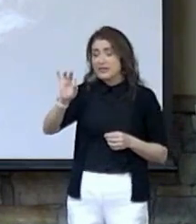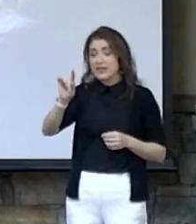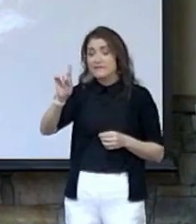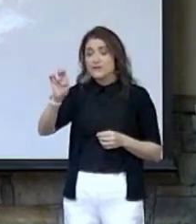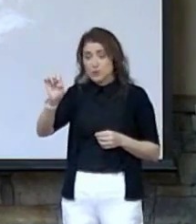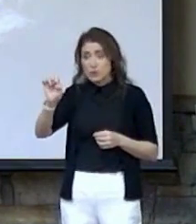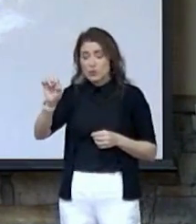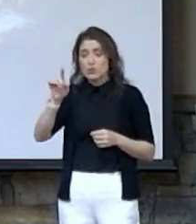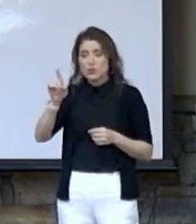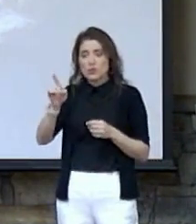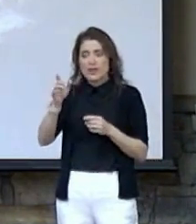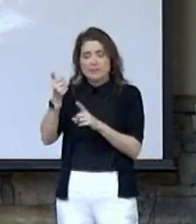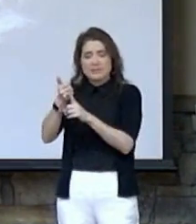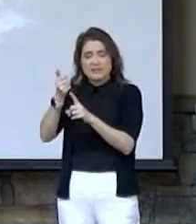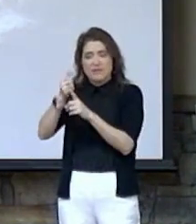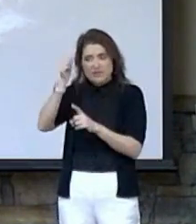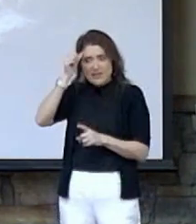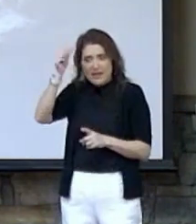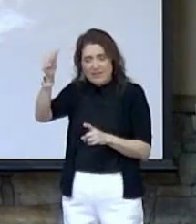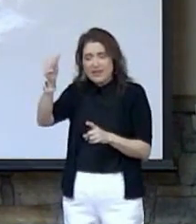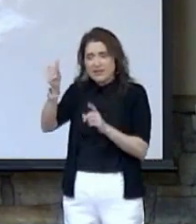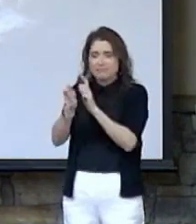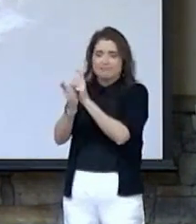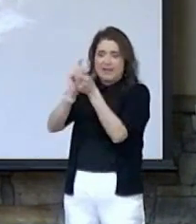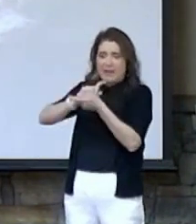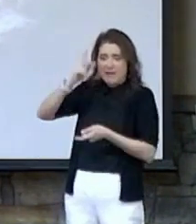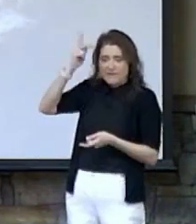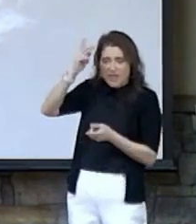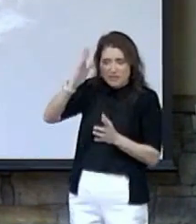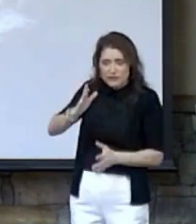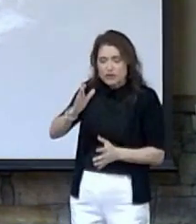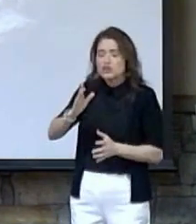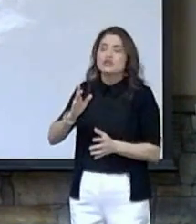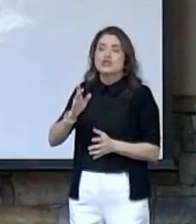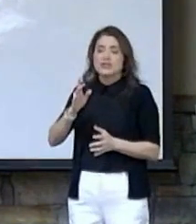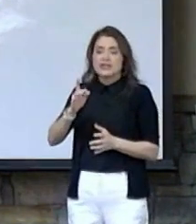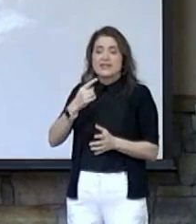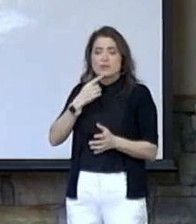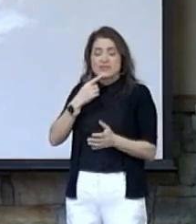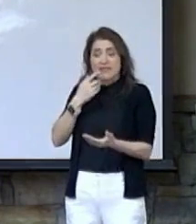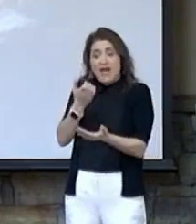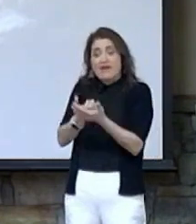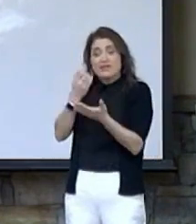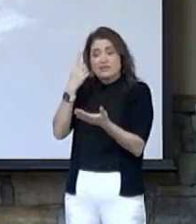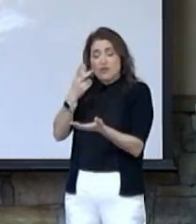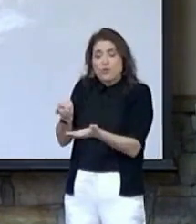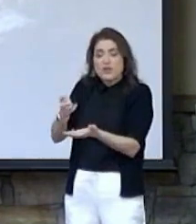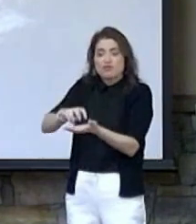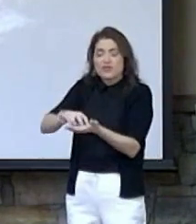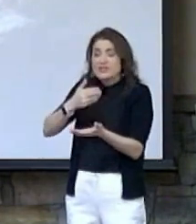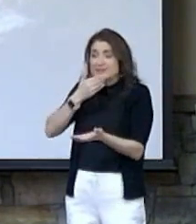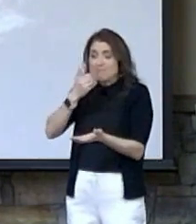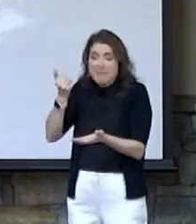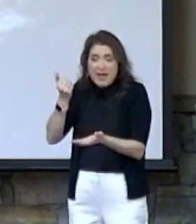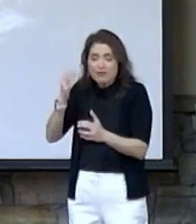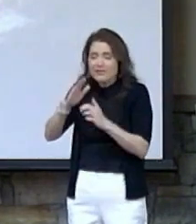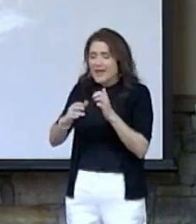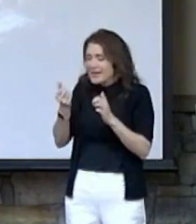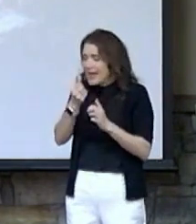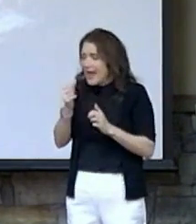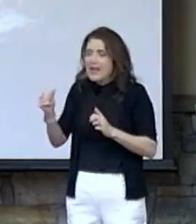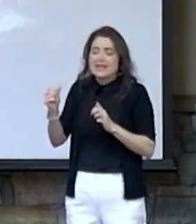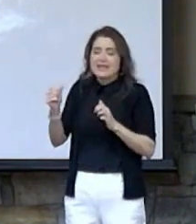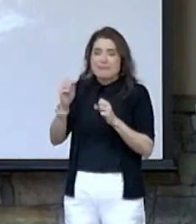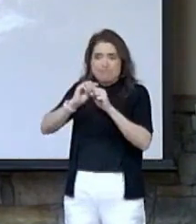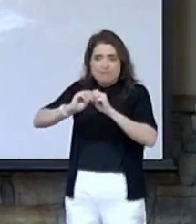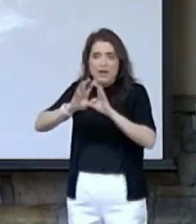turned deist philosopher, would say this: the evidence for the resurrection is better than for any claimed miracles in